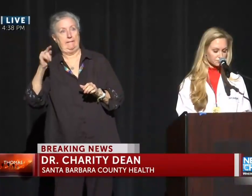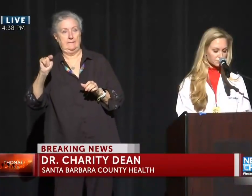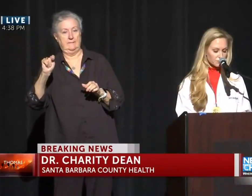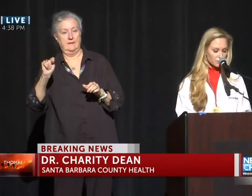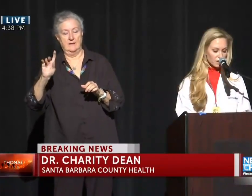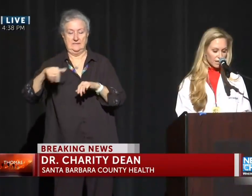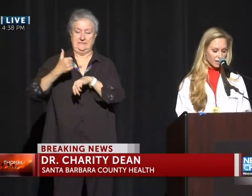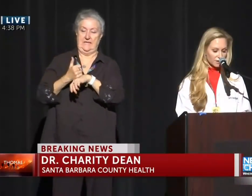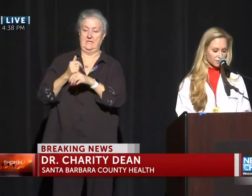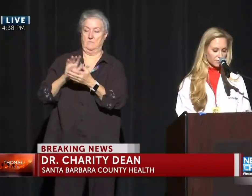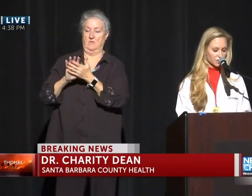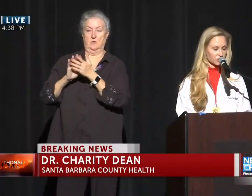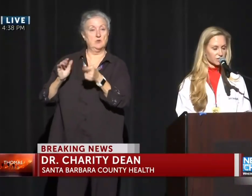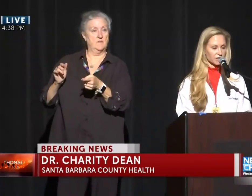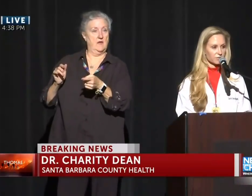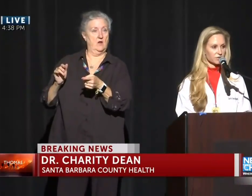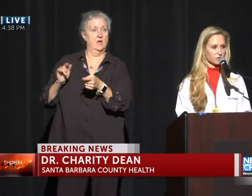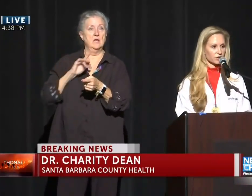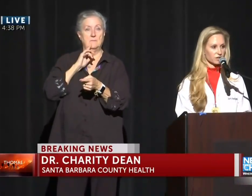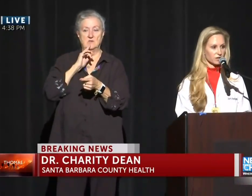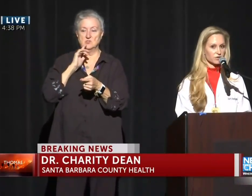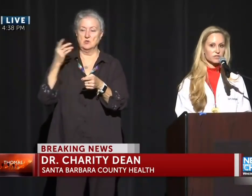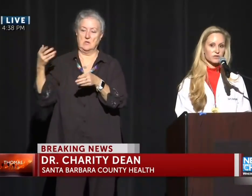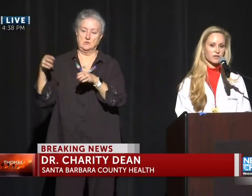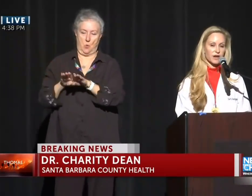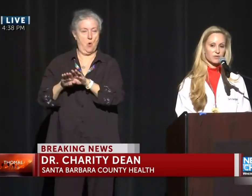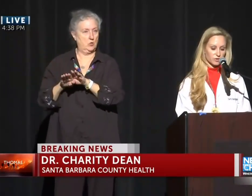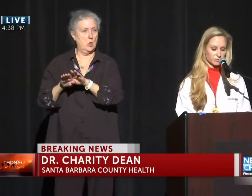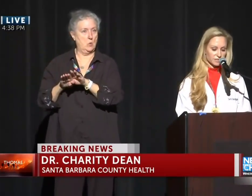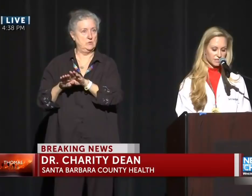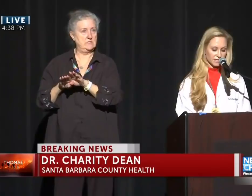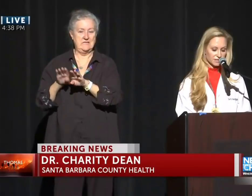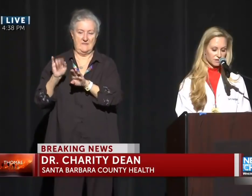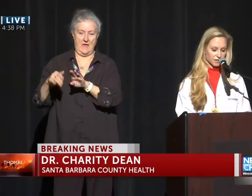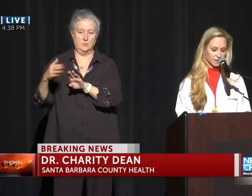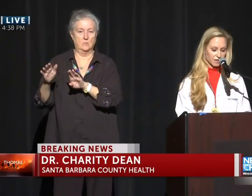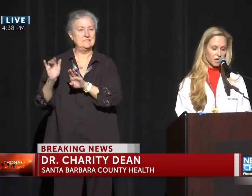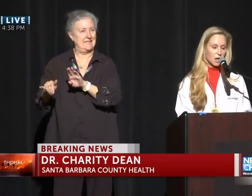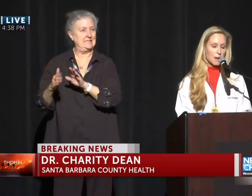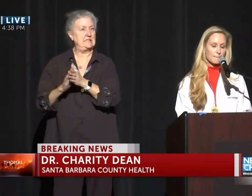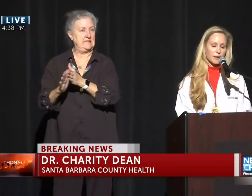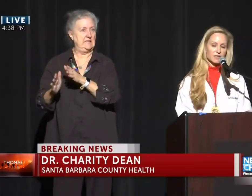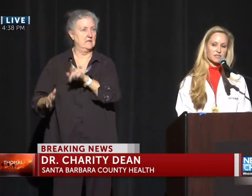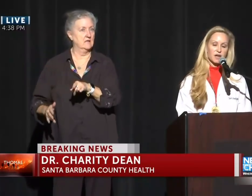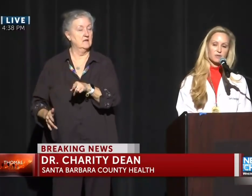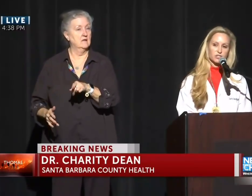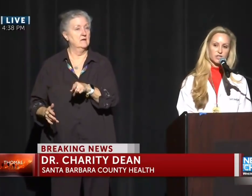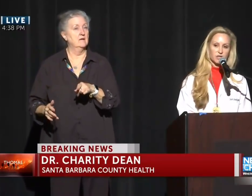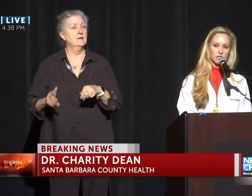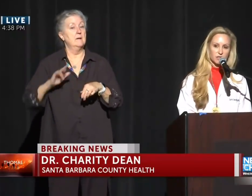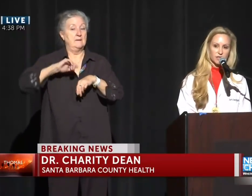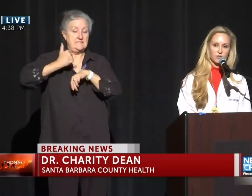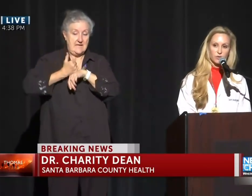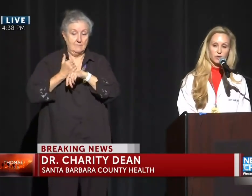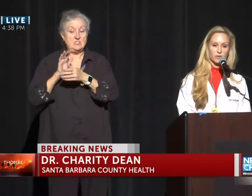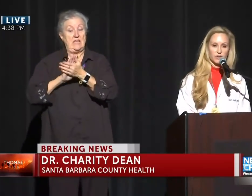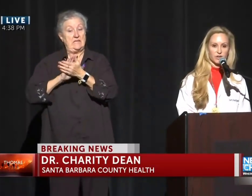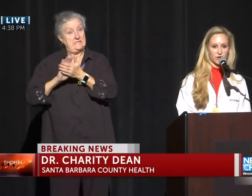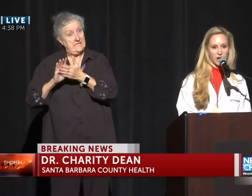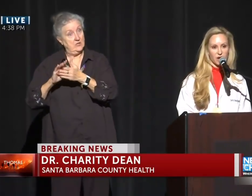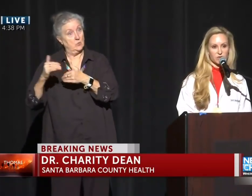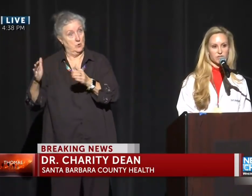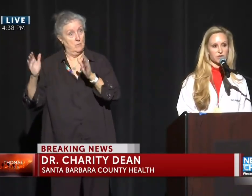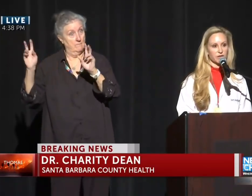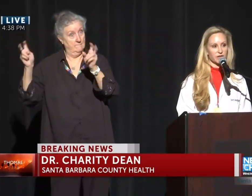room. And make sure to keep the door closed so that that room stays clean. By establishing a clean